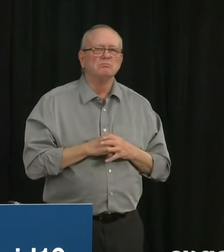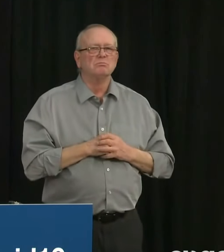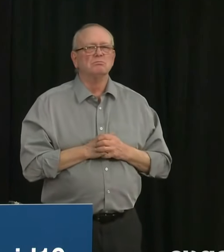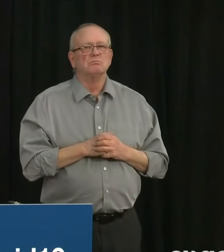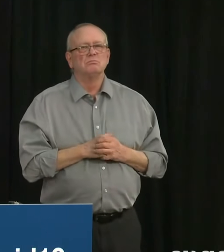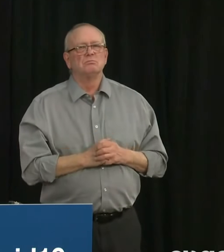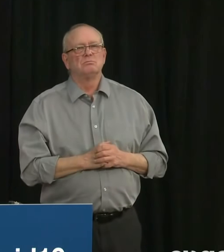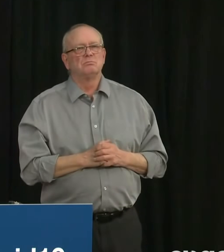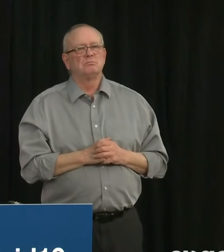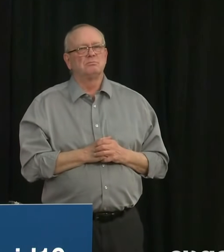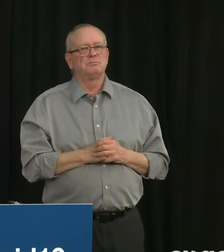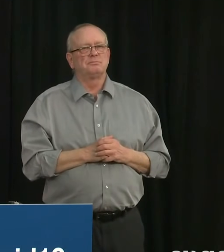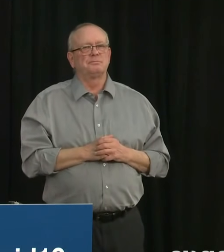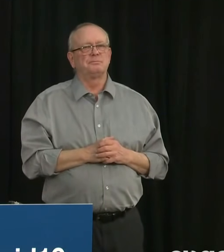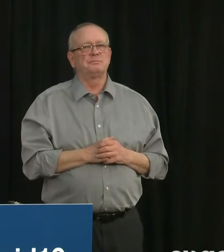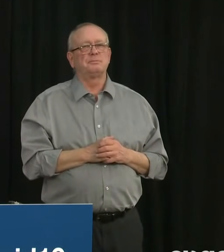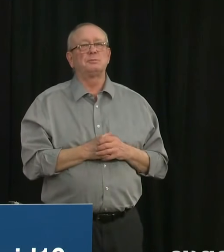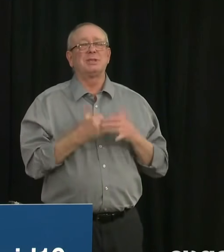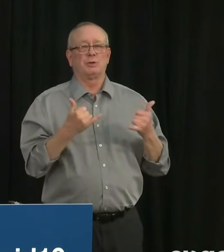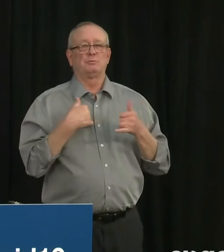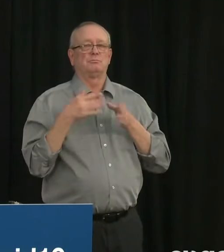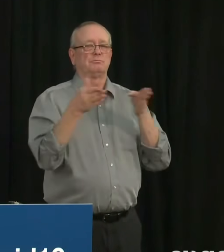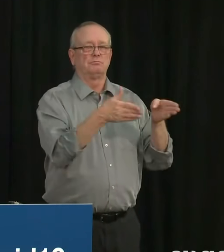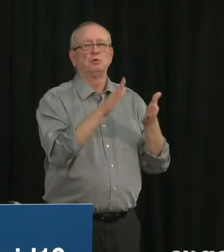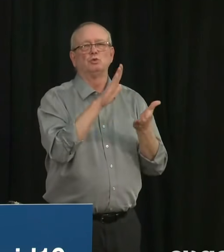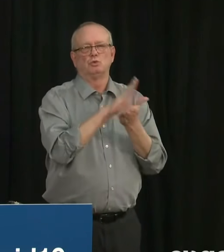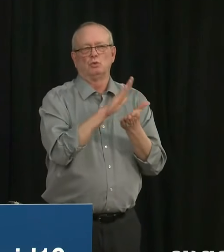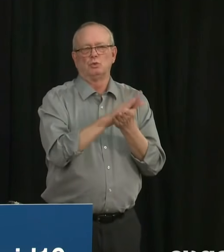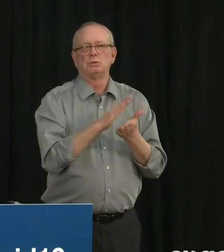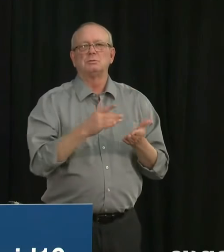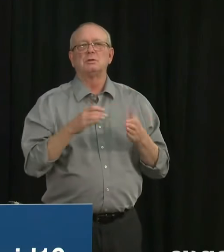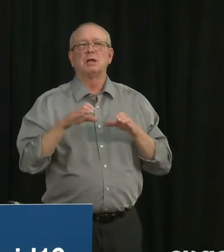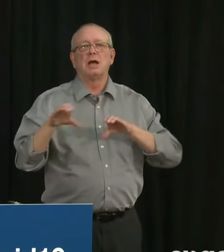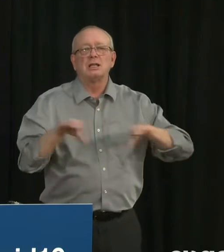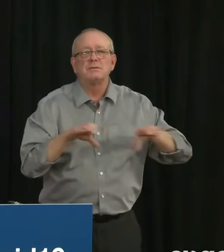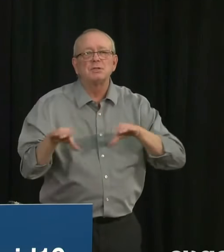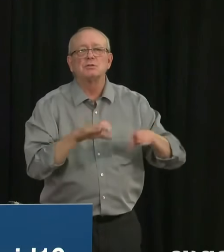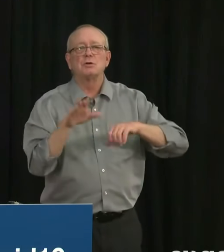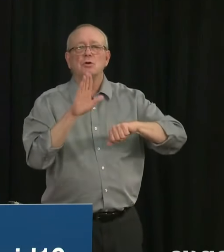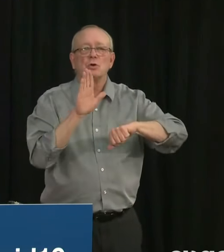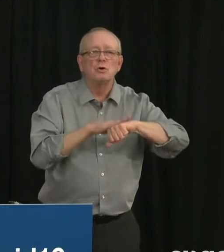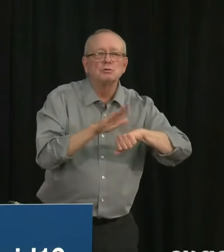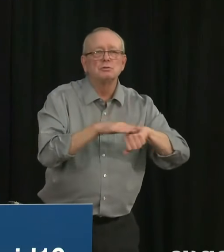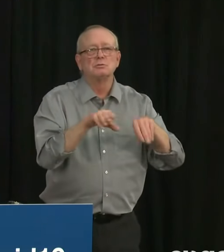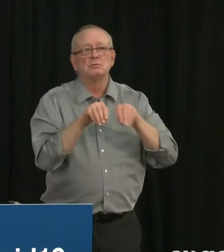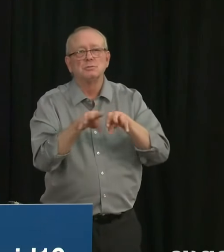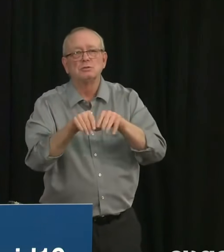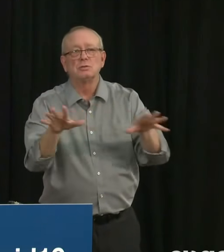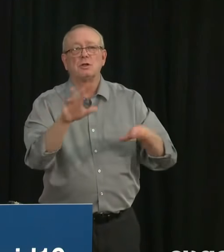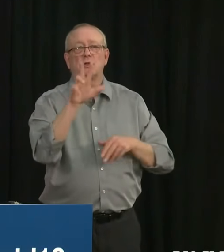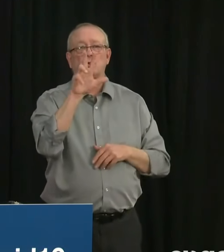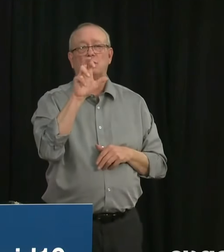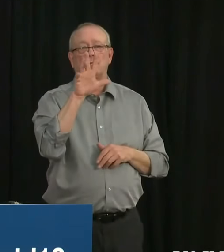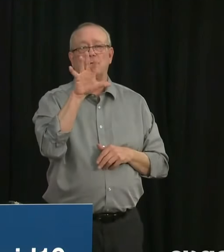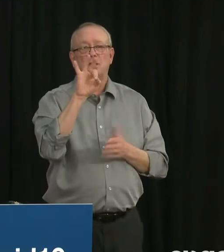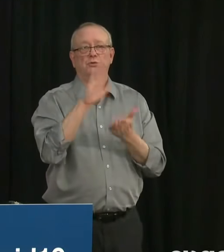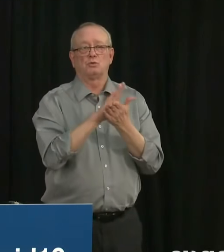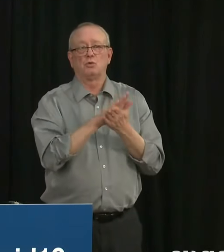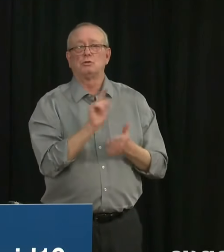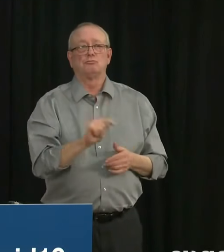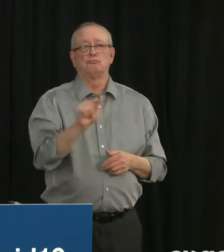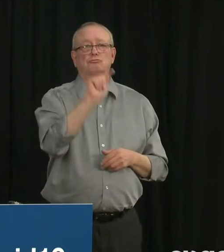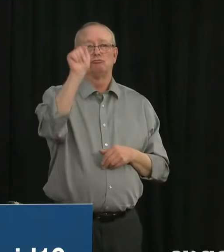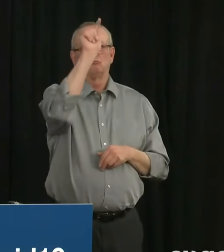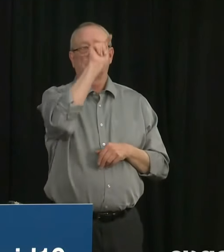Turning to schools, there are currently active alerts or outbreaks in 359 schools, about 15% of all schools